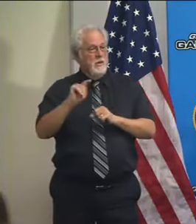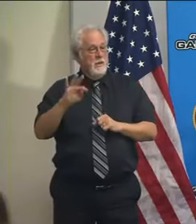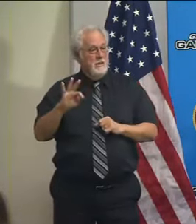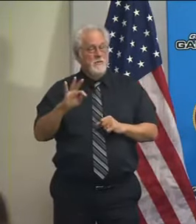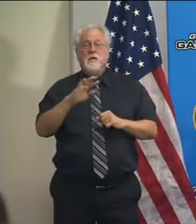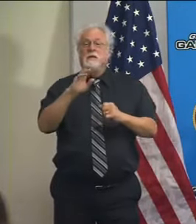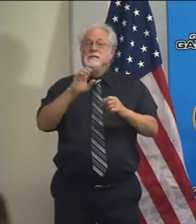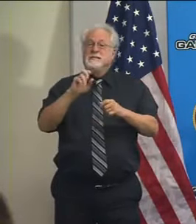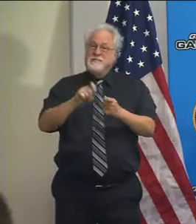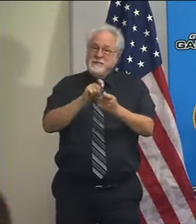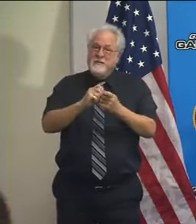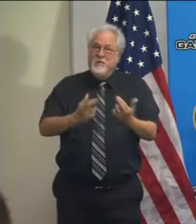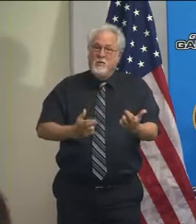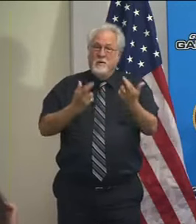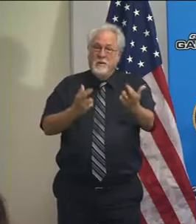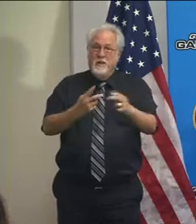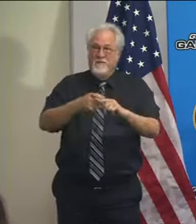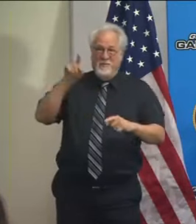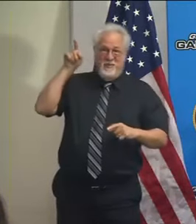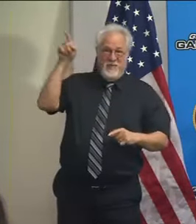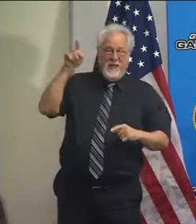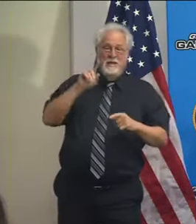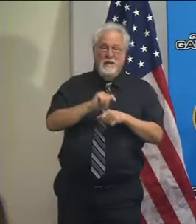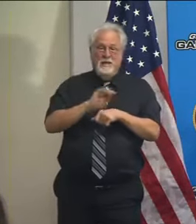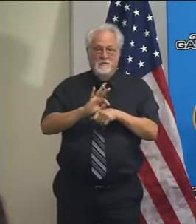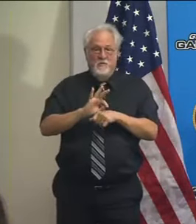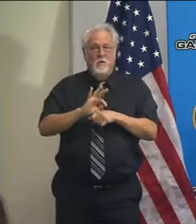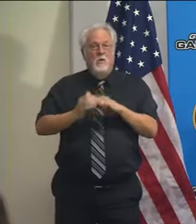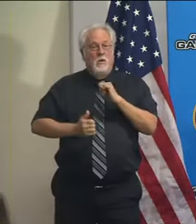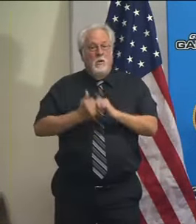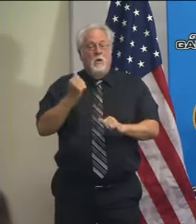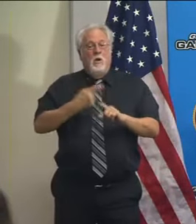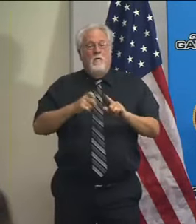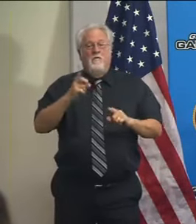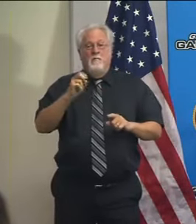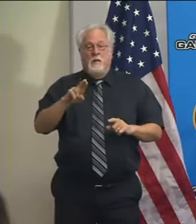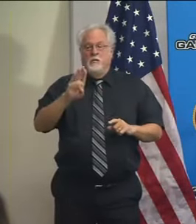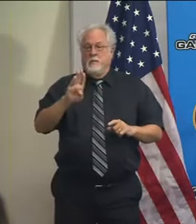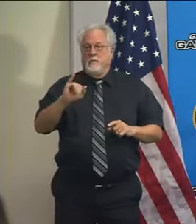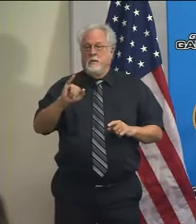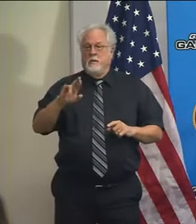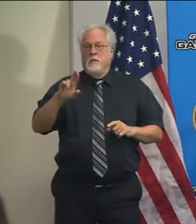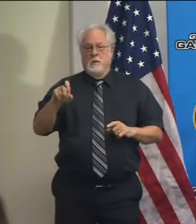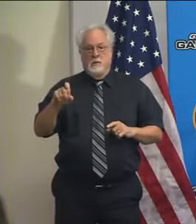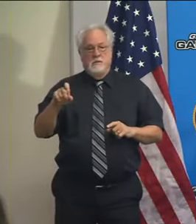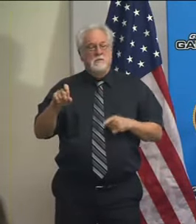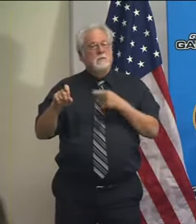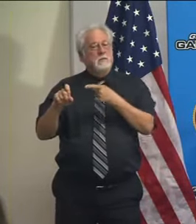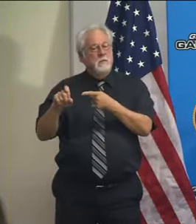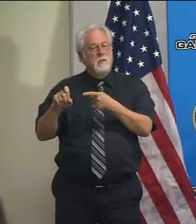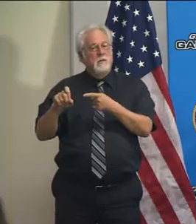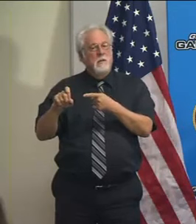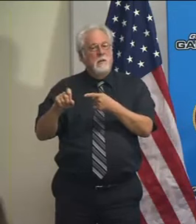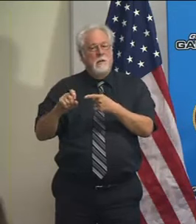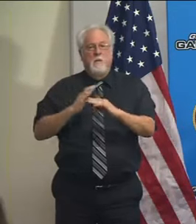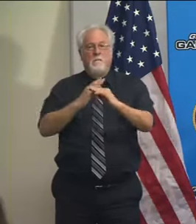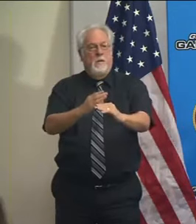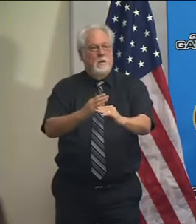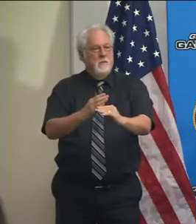specific recommendations from that task force, principally from Dr. Birx, that